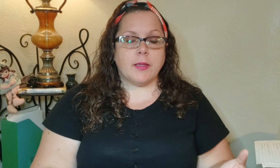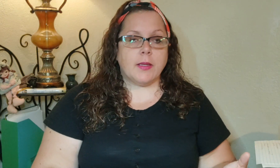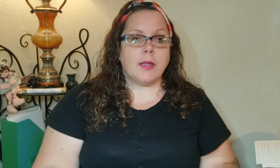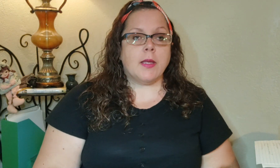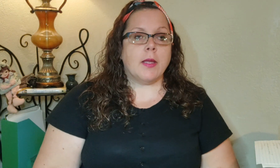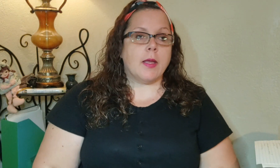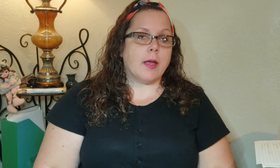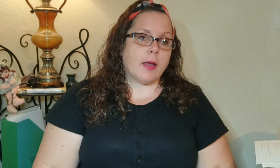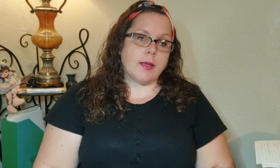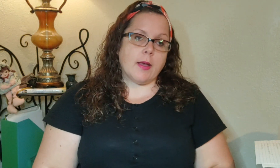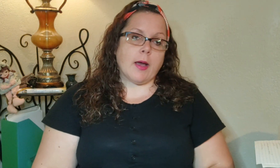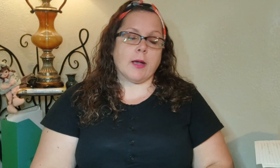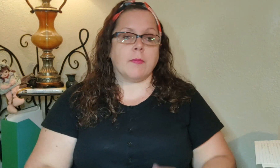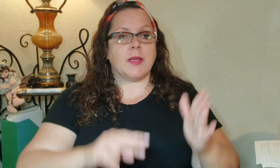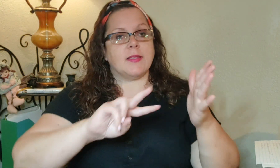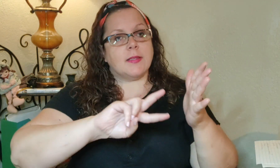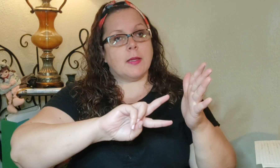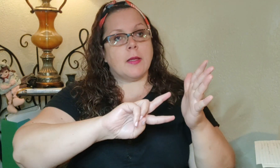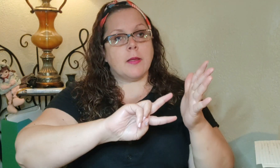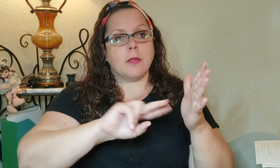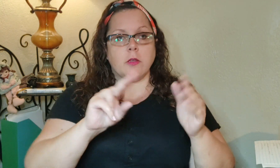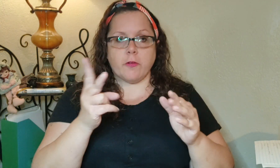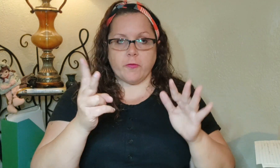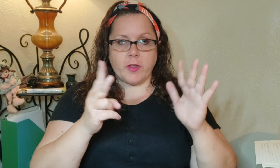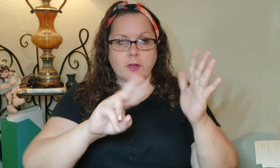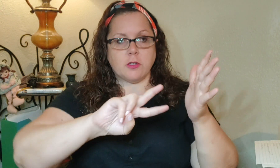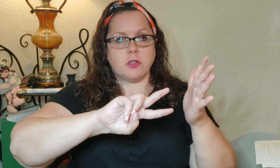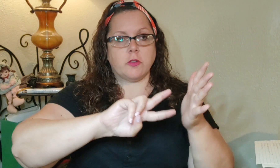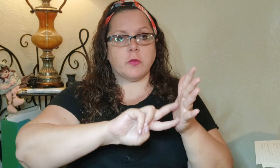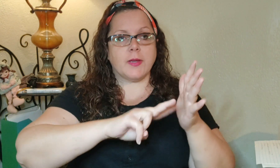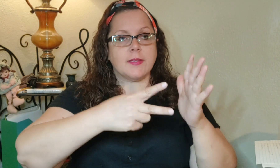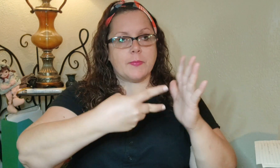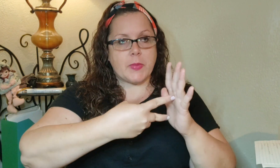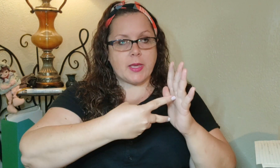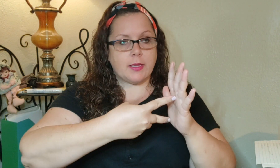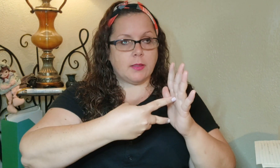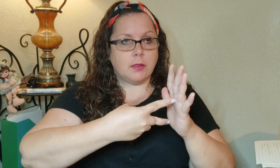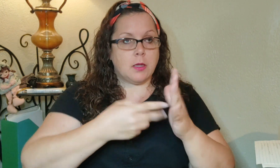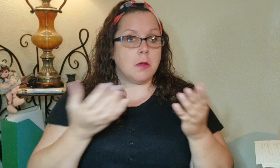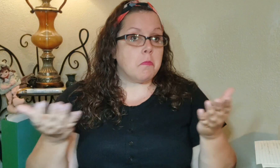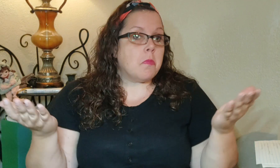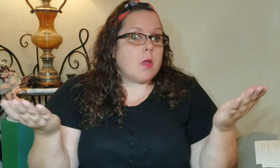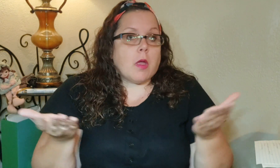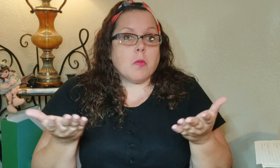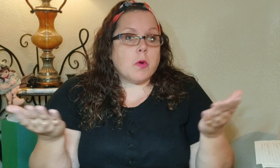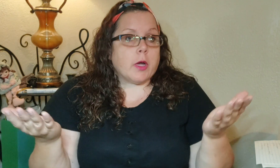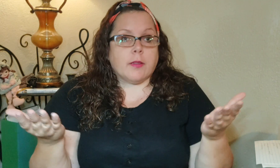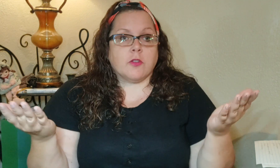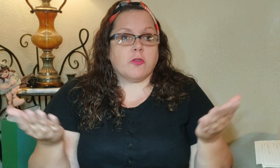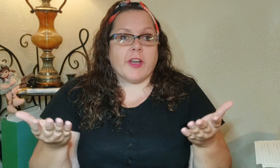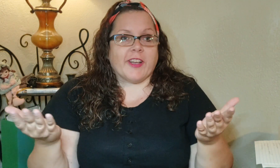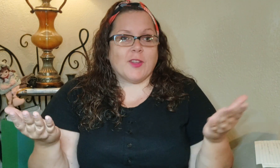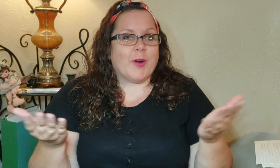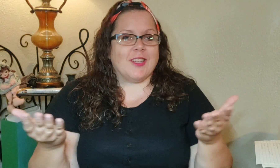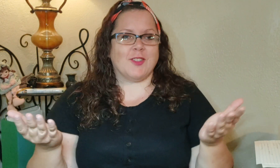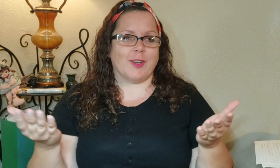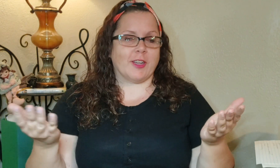mean? It's your fingers, you twist, mean. And what? The shrug, the what shrug.